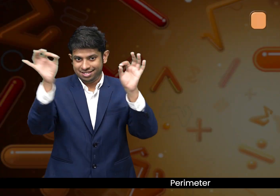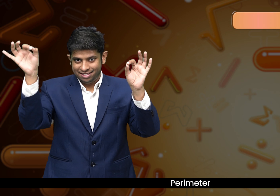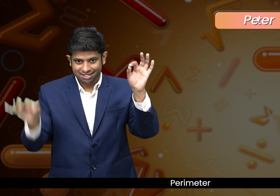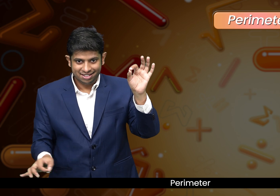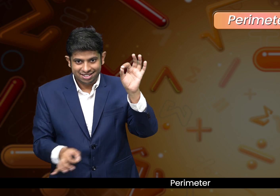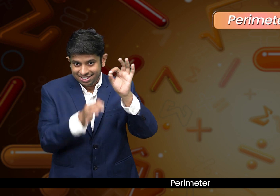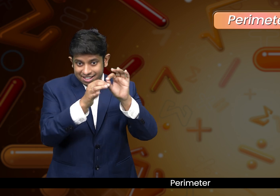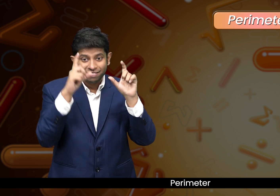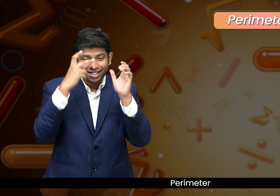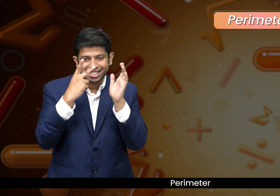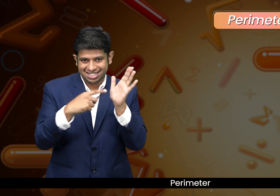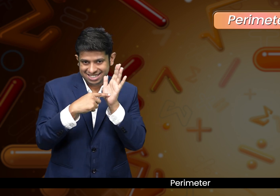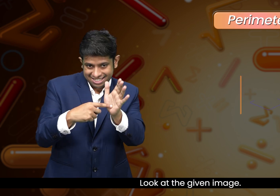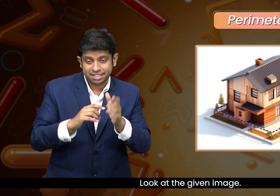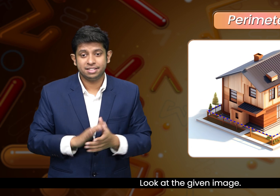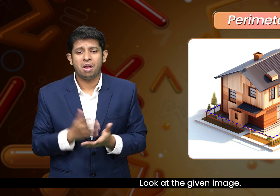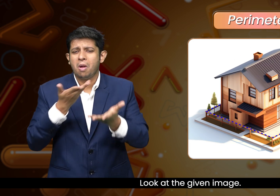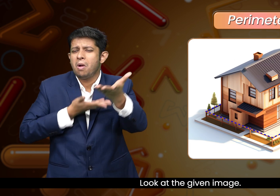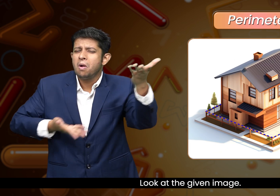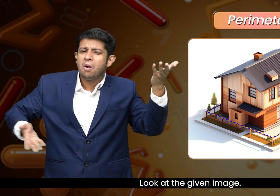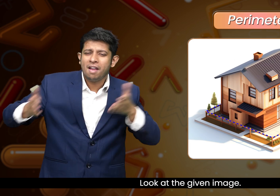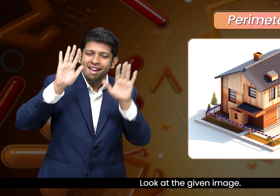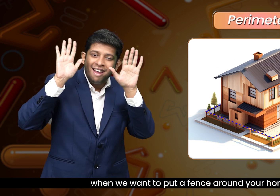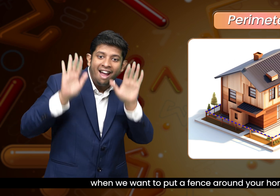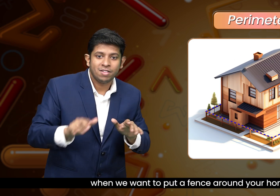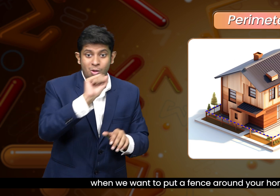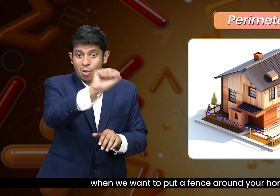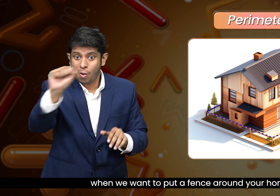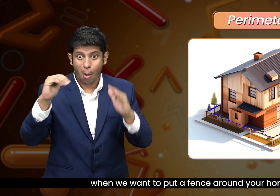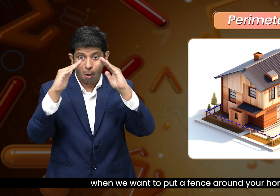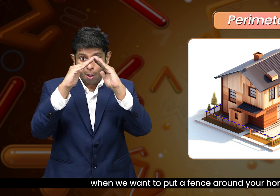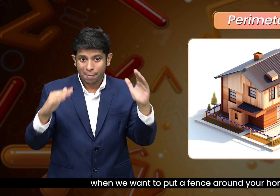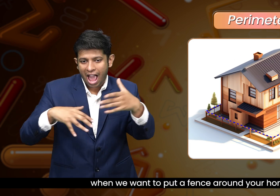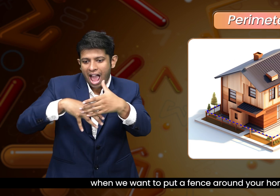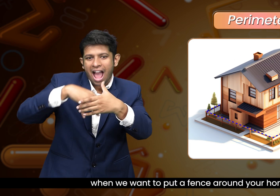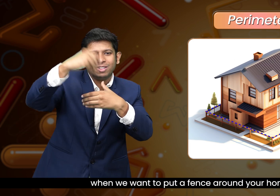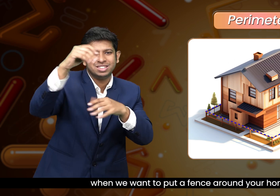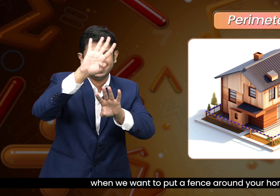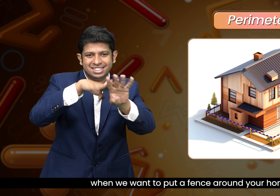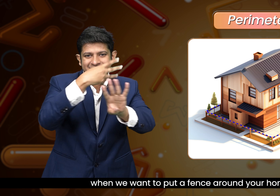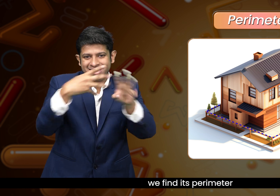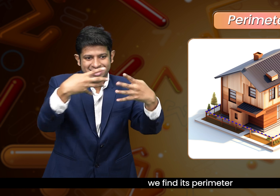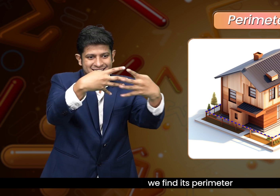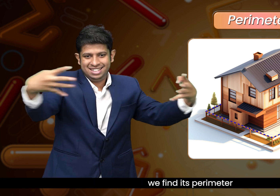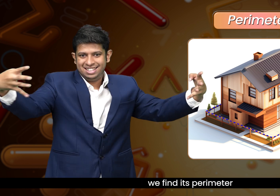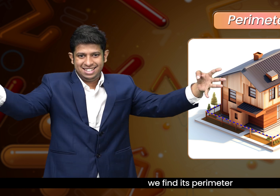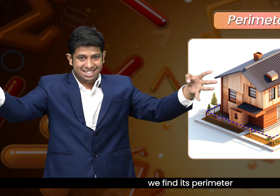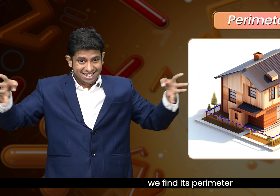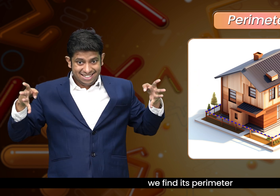Perimeter. Look at the given image. When we want to put a fence around your home, we find its perimeter to